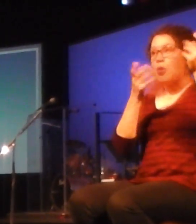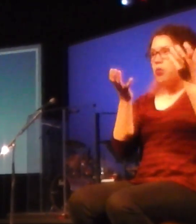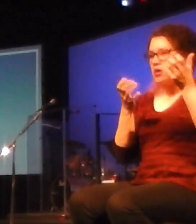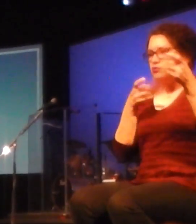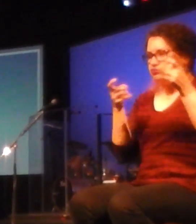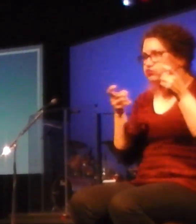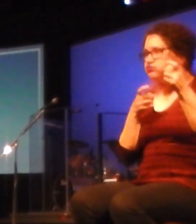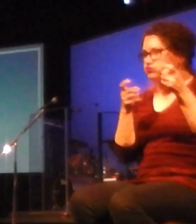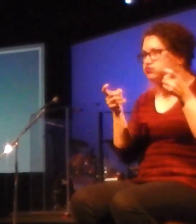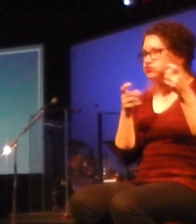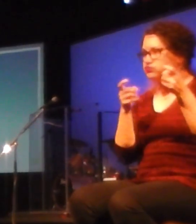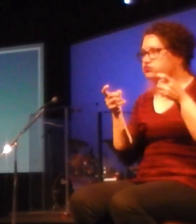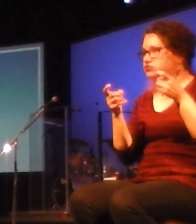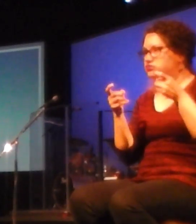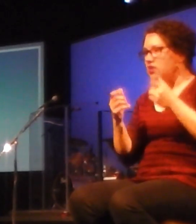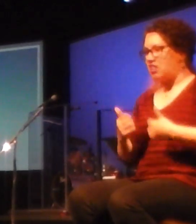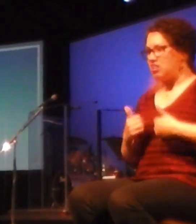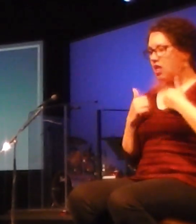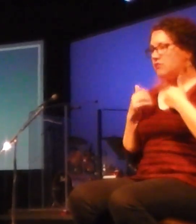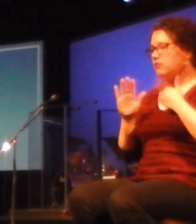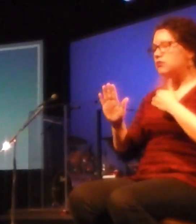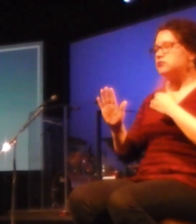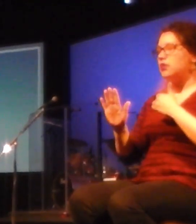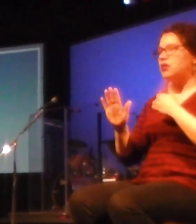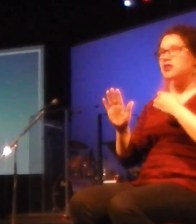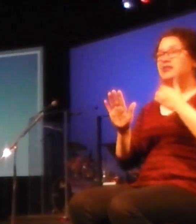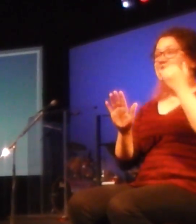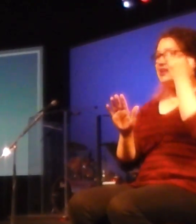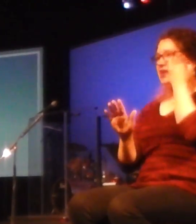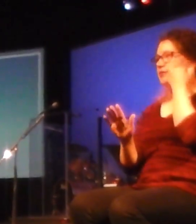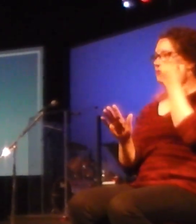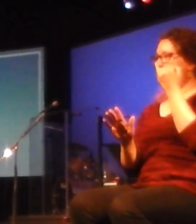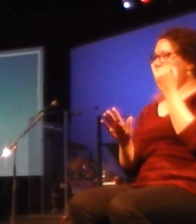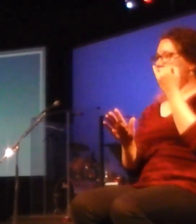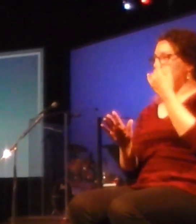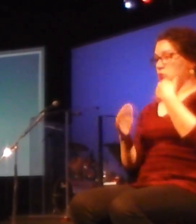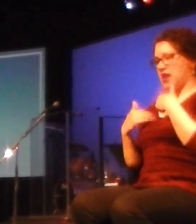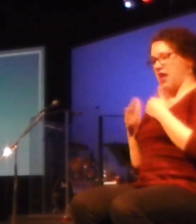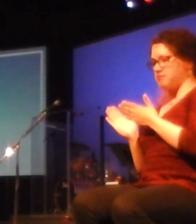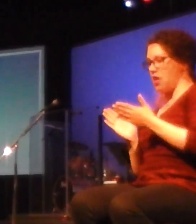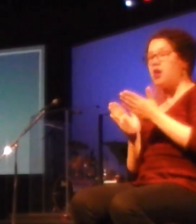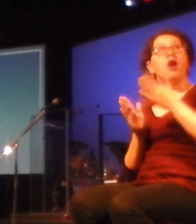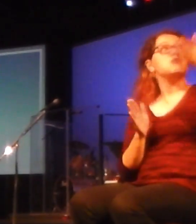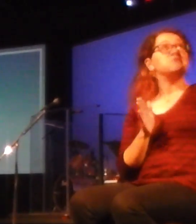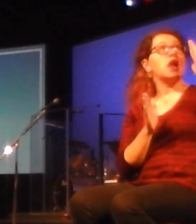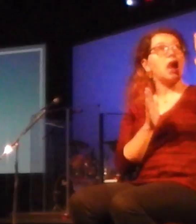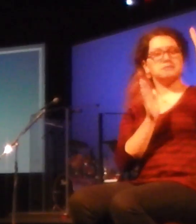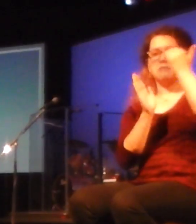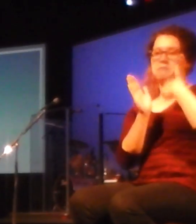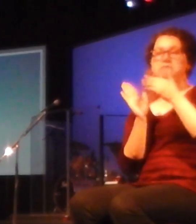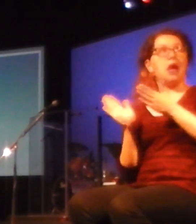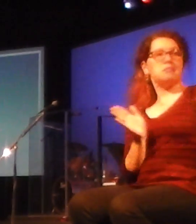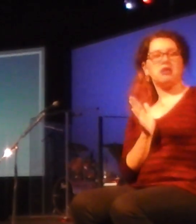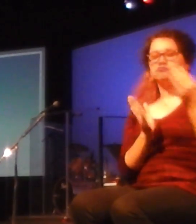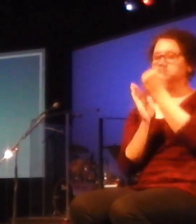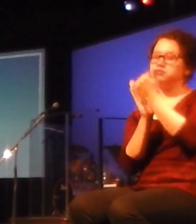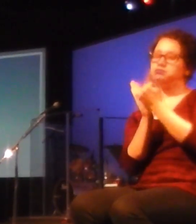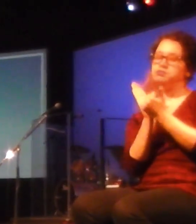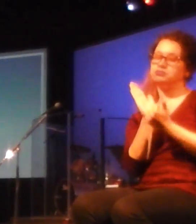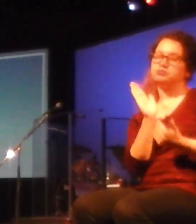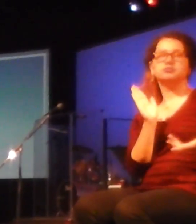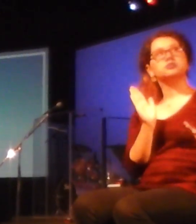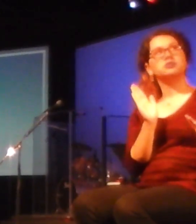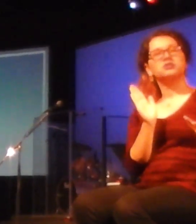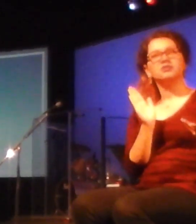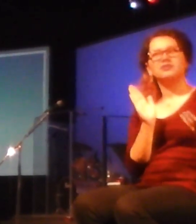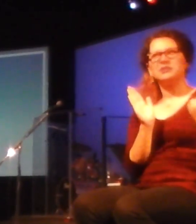in life? We tend to come to God with agendas. And we say, okay, God, this is what's going to happen, this is what's going to happen, this is what's going to happen. And we forget that